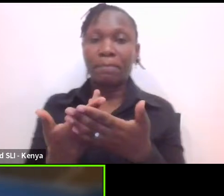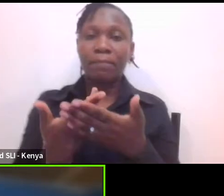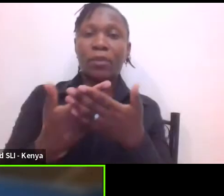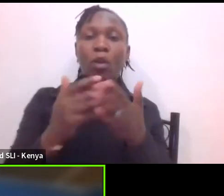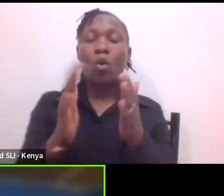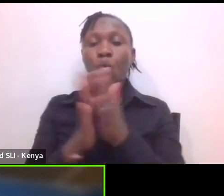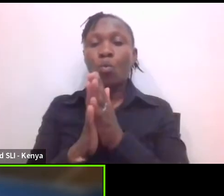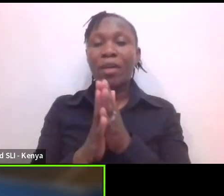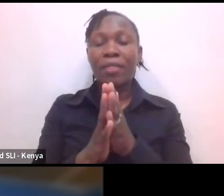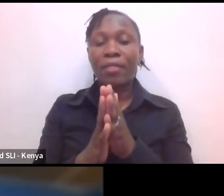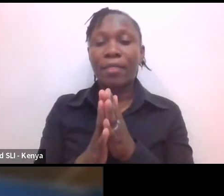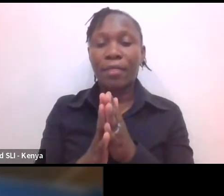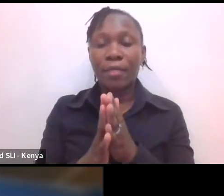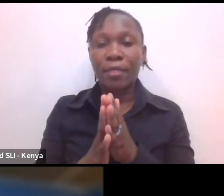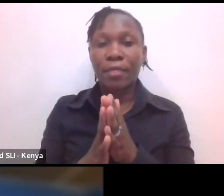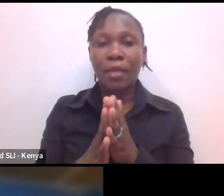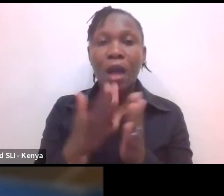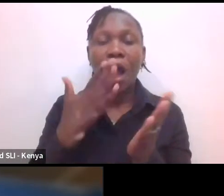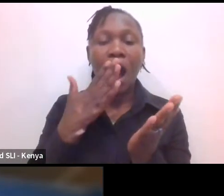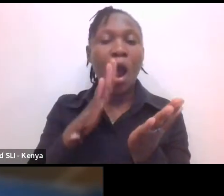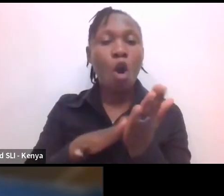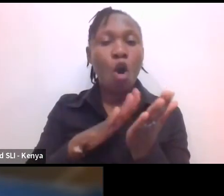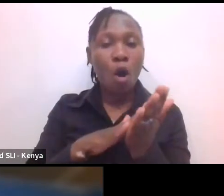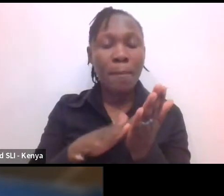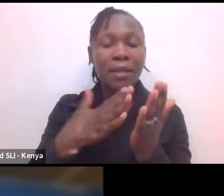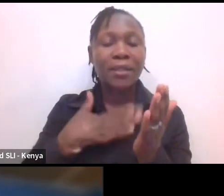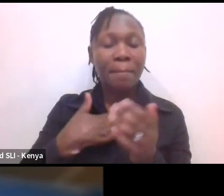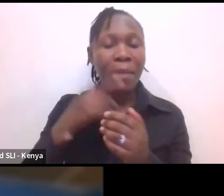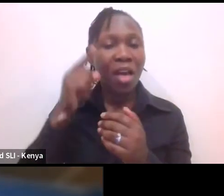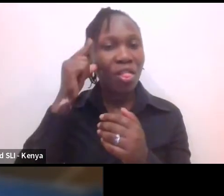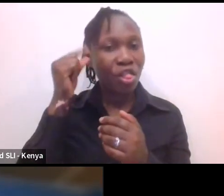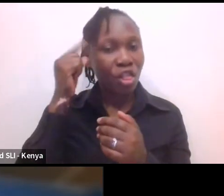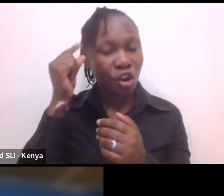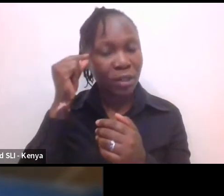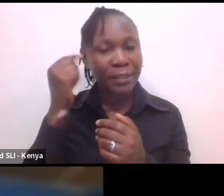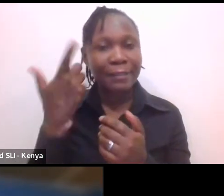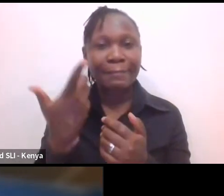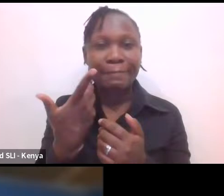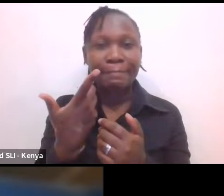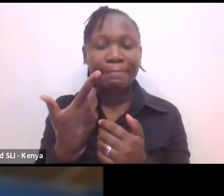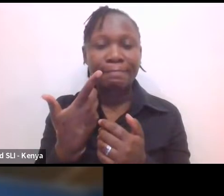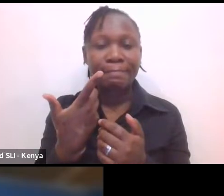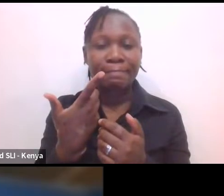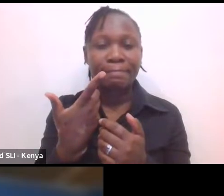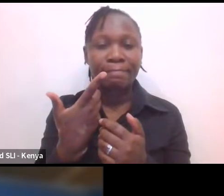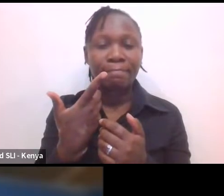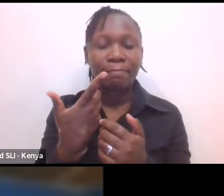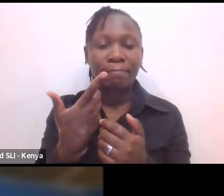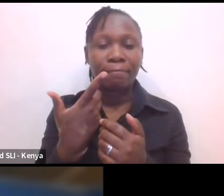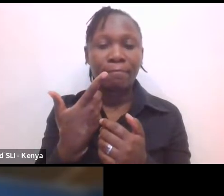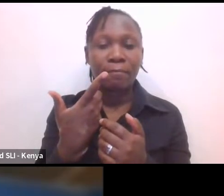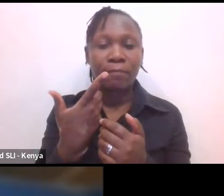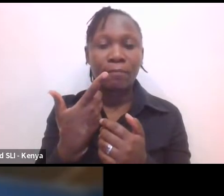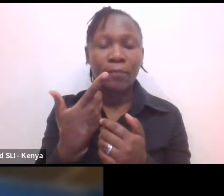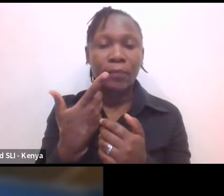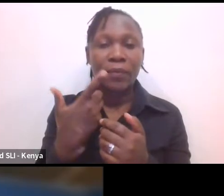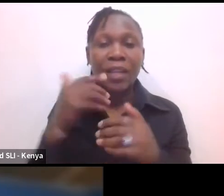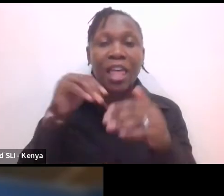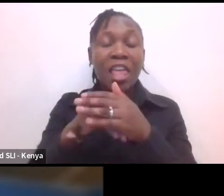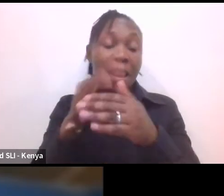comments and thoughts and ideas were being proposed there. But there are even in